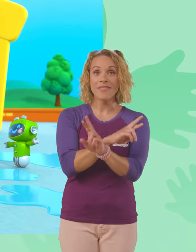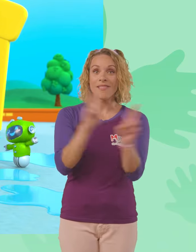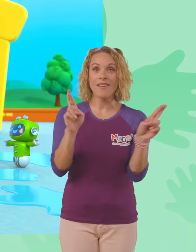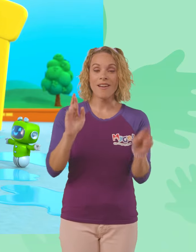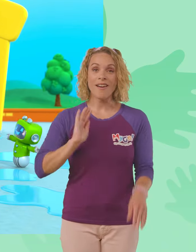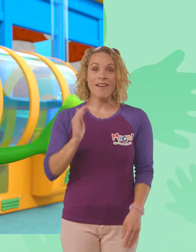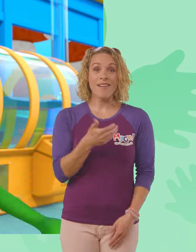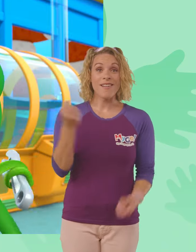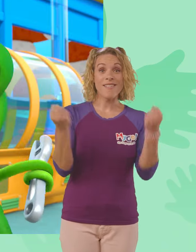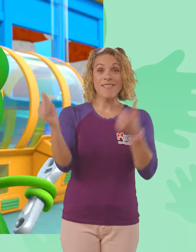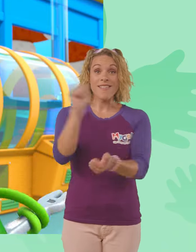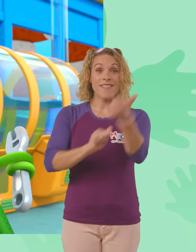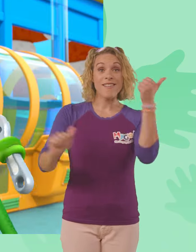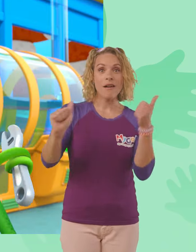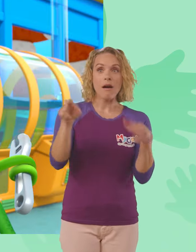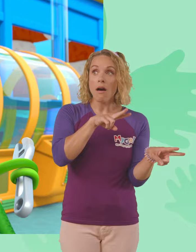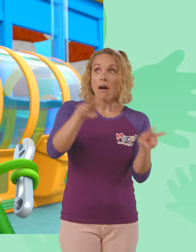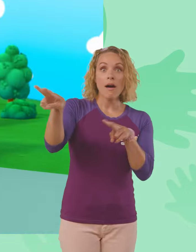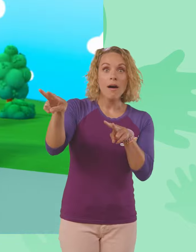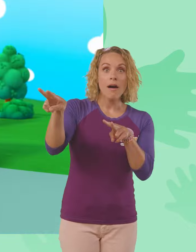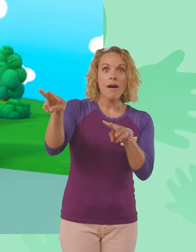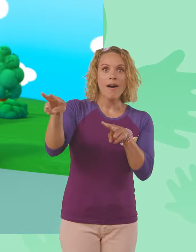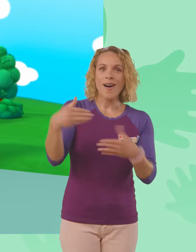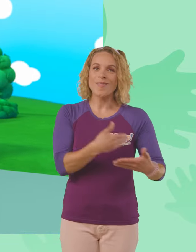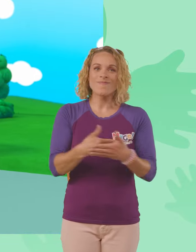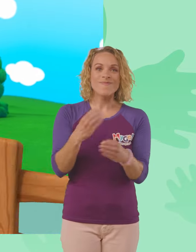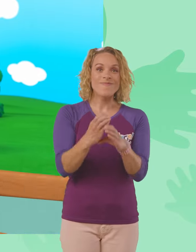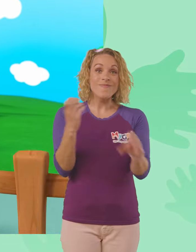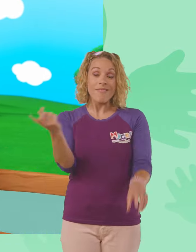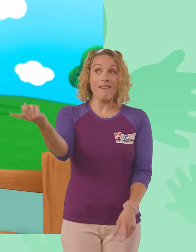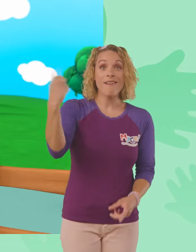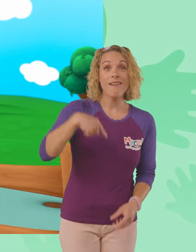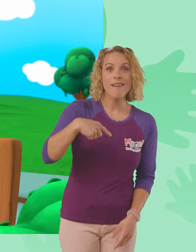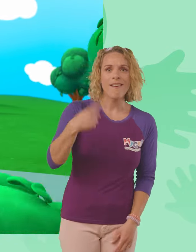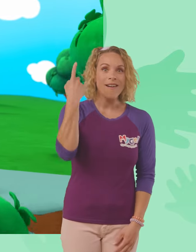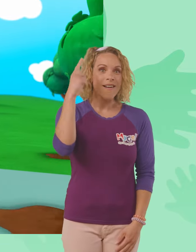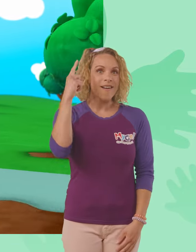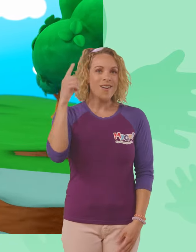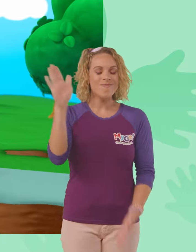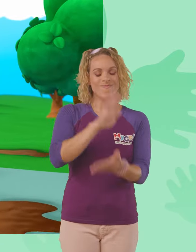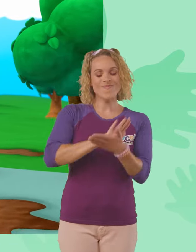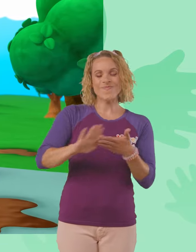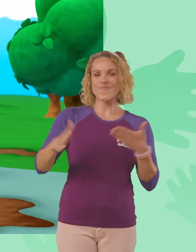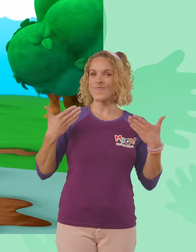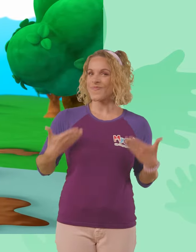ready. Look! Here comes Baby Truck to get all cleaned up.